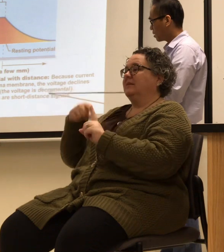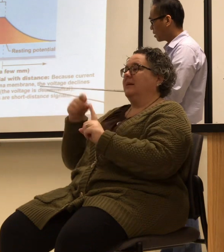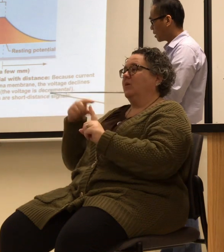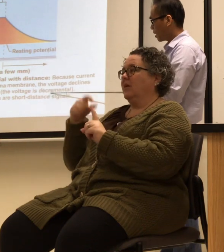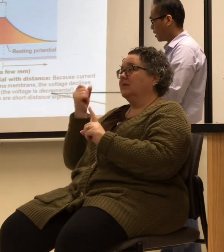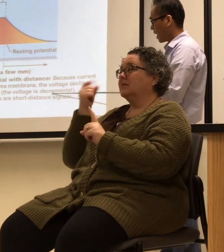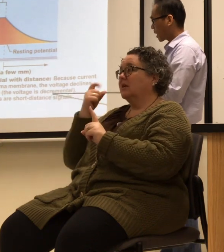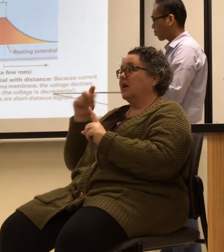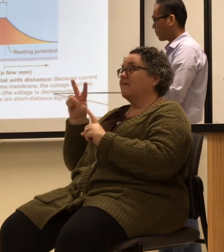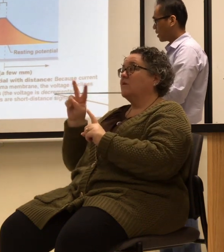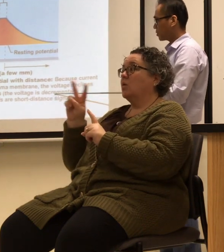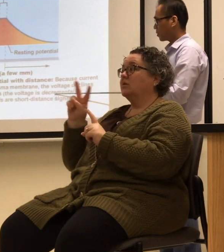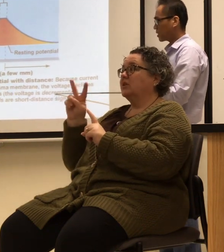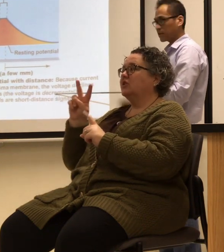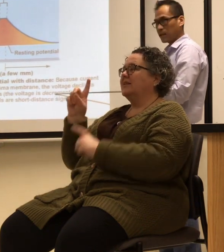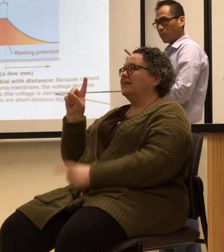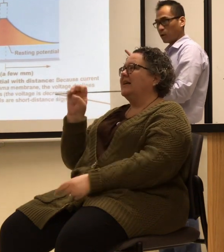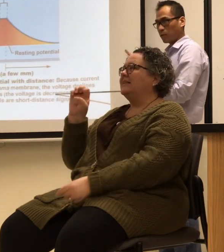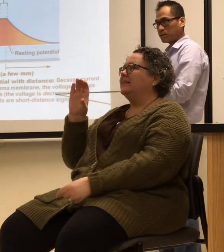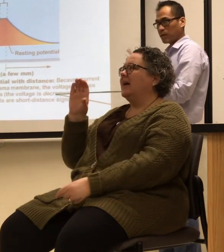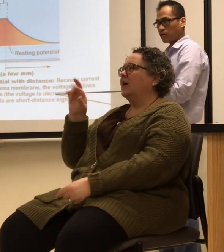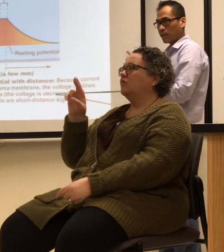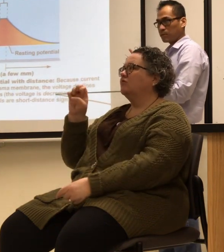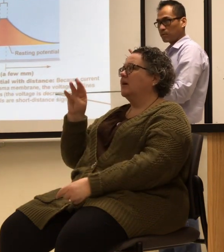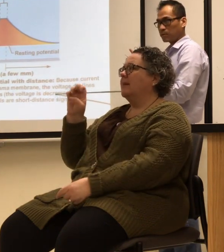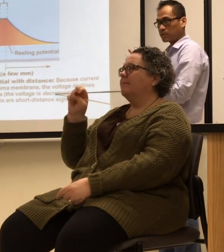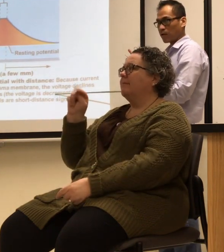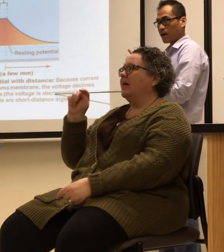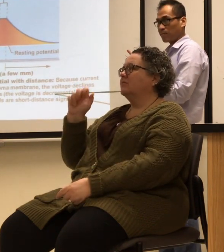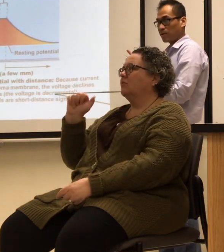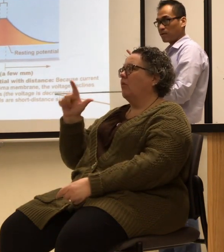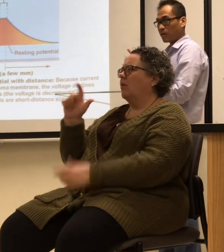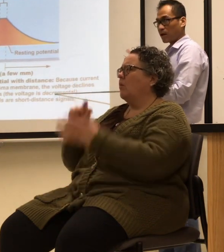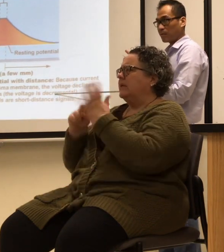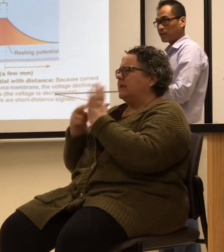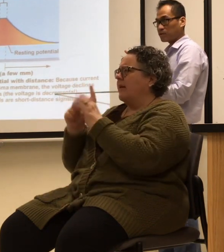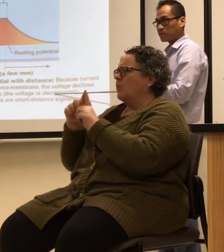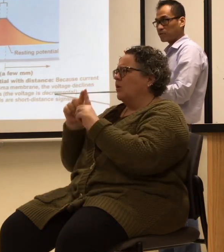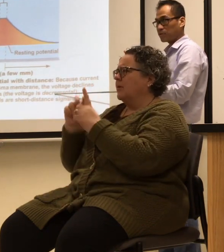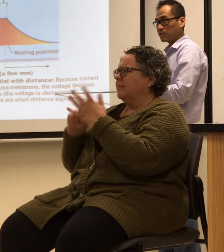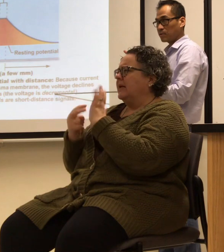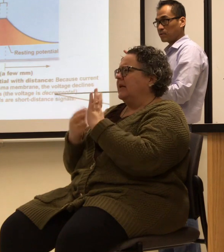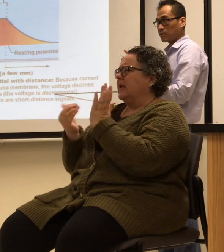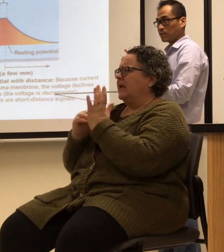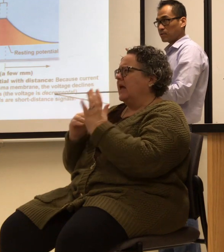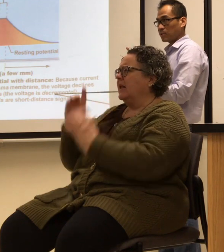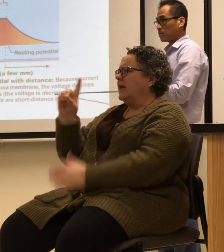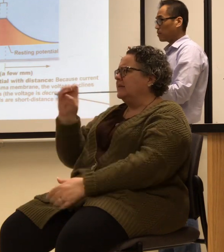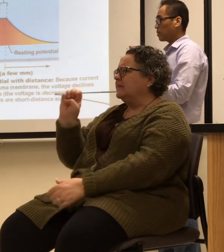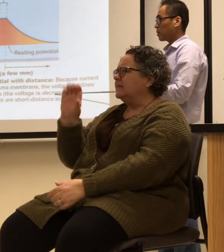is decremental. That's the key word. What does decremental describe? What kind of potential?